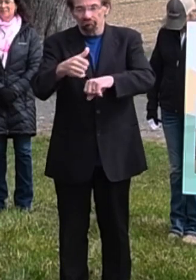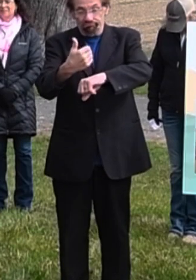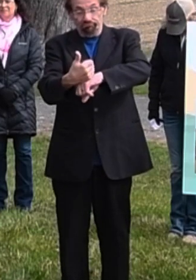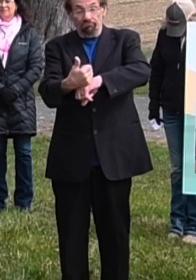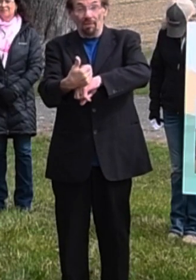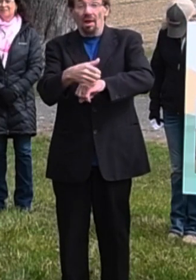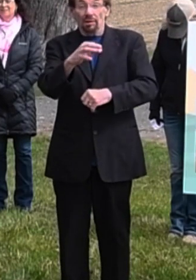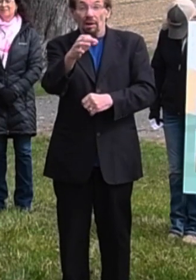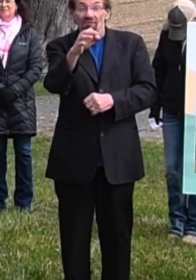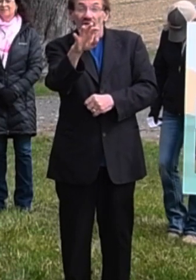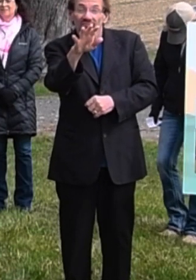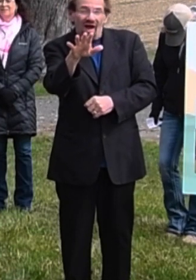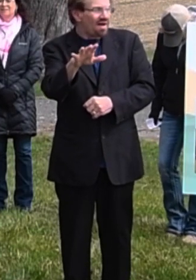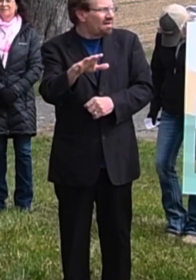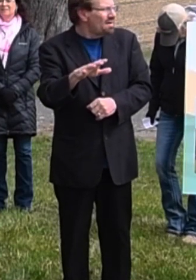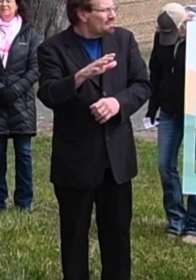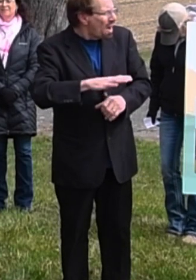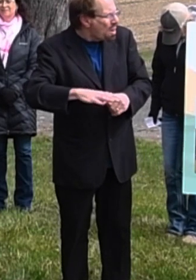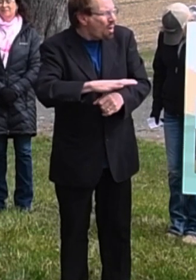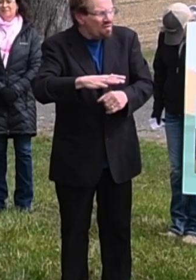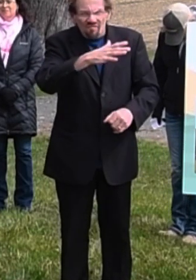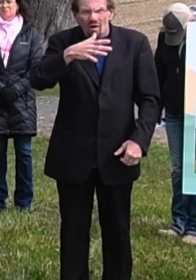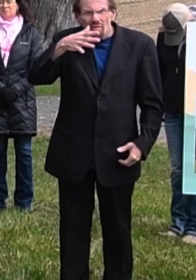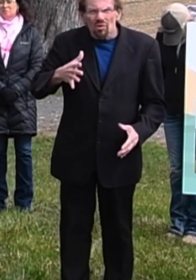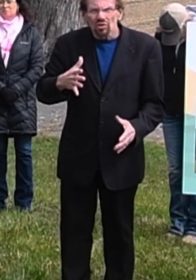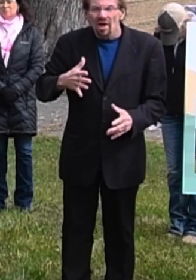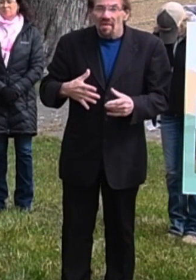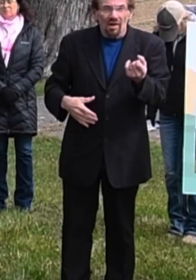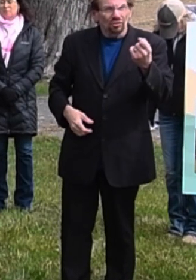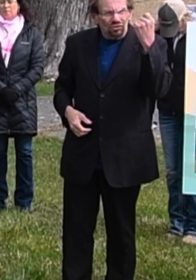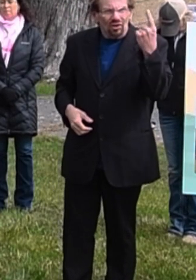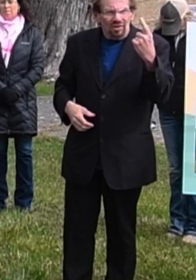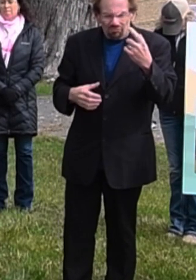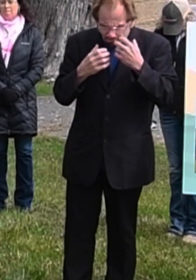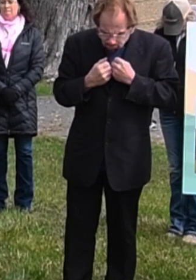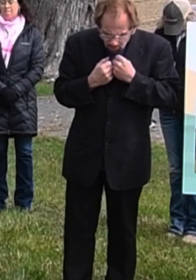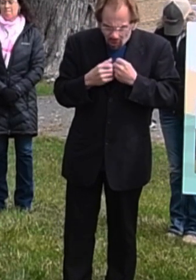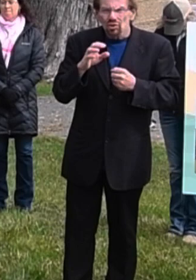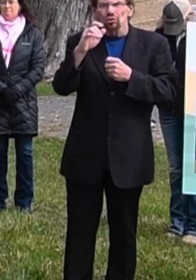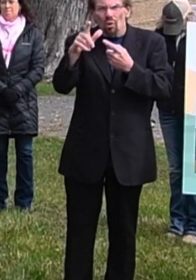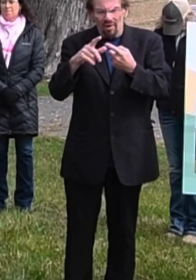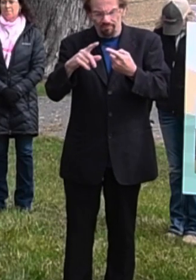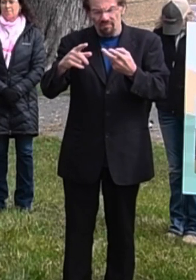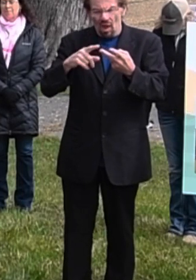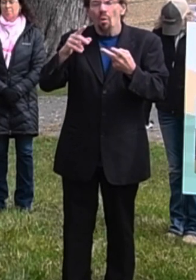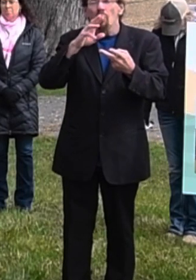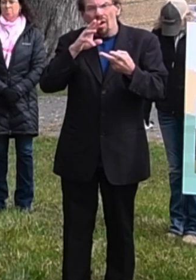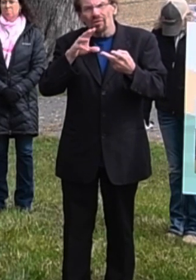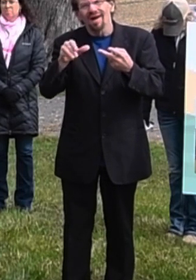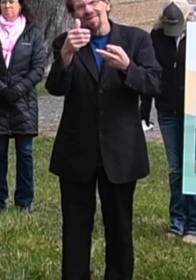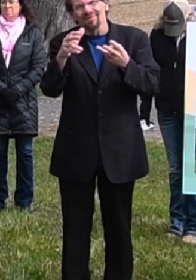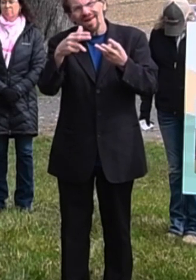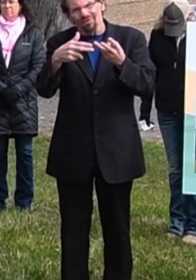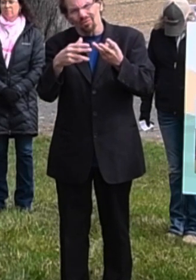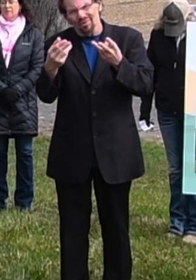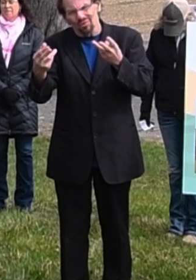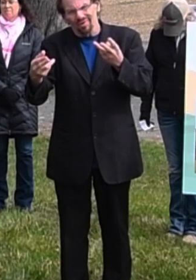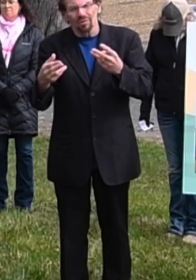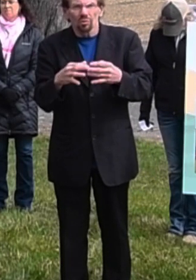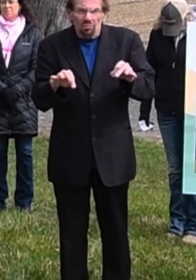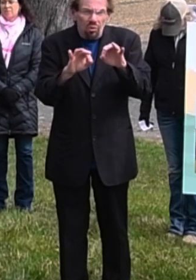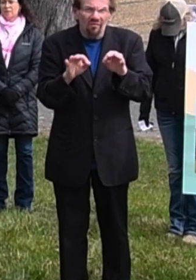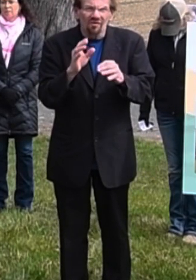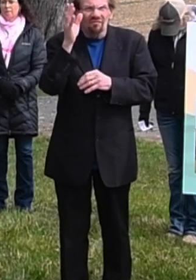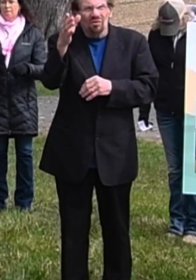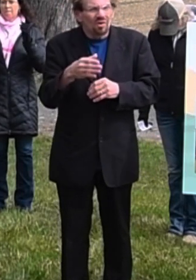by a group of local farmers that realized that conservation of our soil, water, and other natural resources was critical to our future. This makes sense